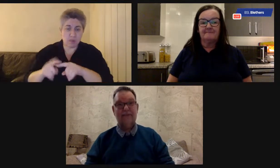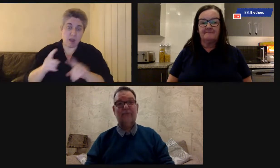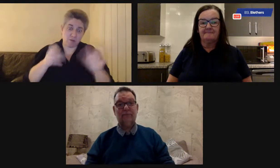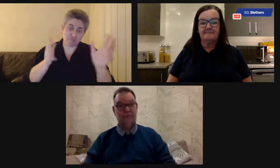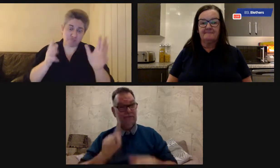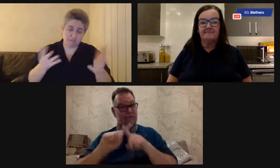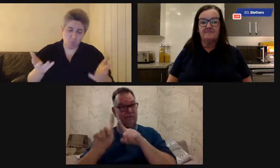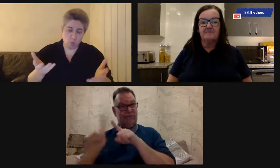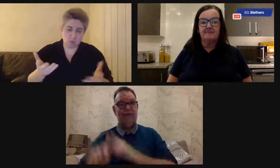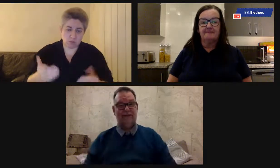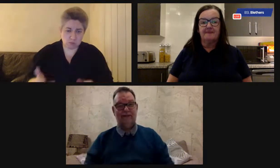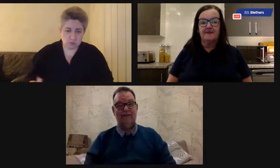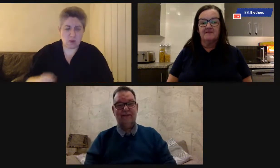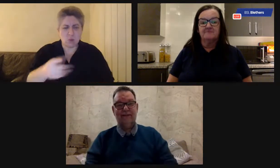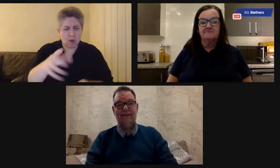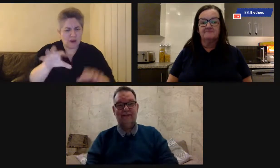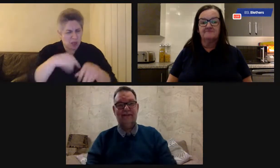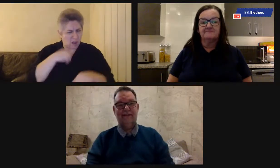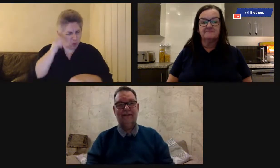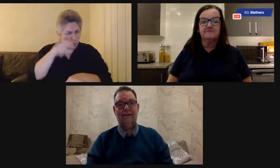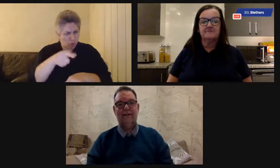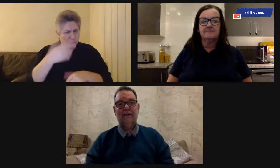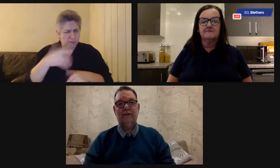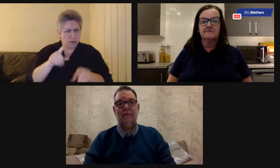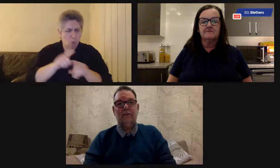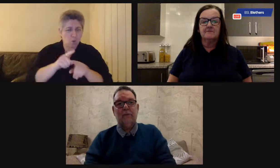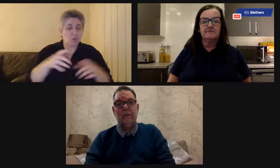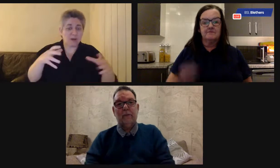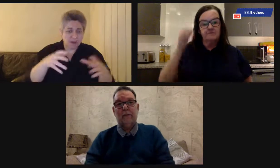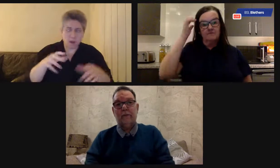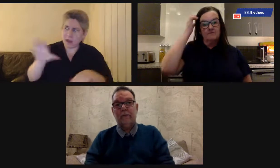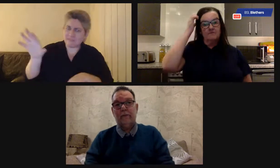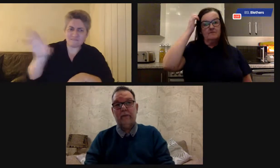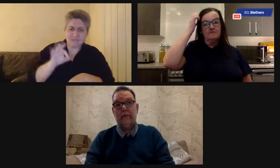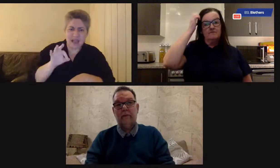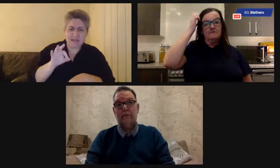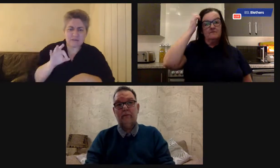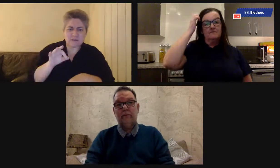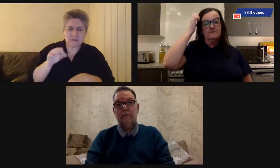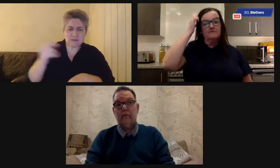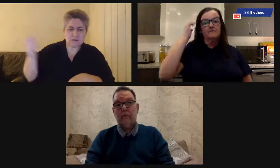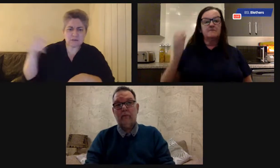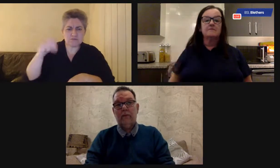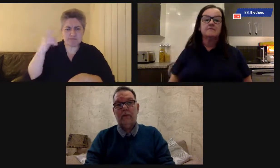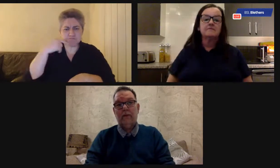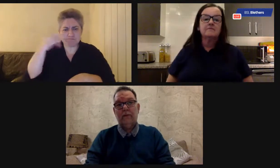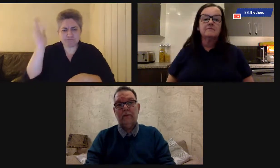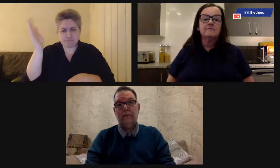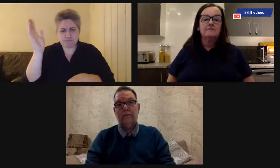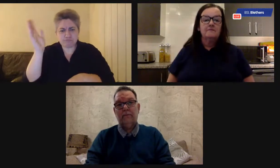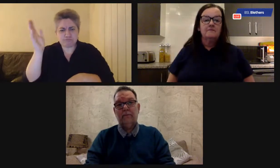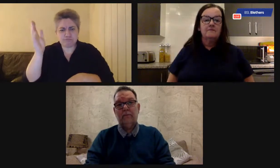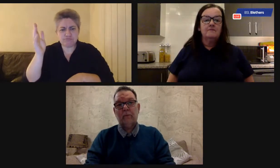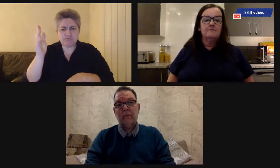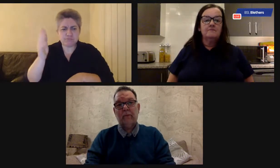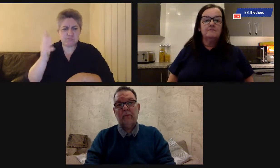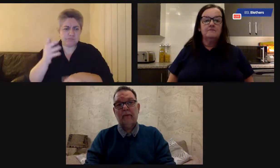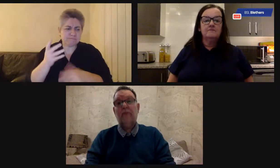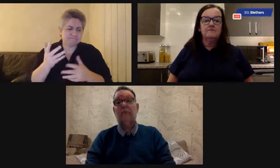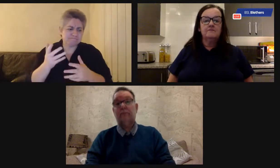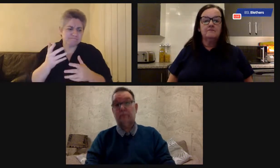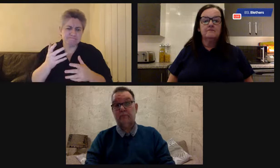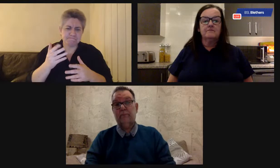pool, darts, as well as everything else. Oh my goodness. I know that also you sometimes invite